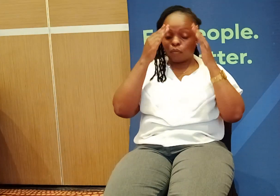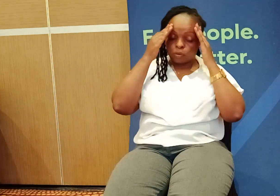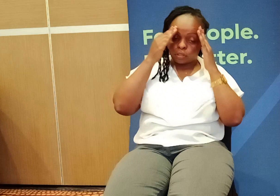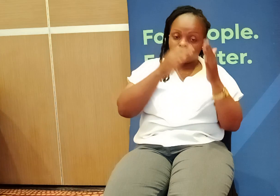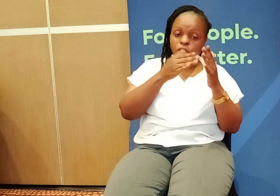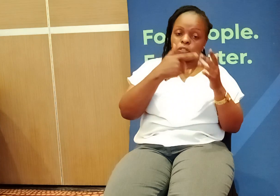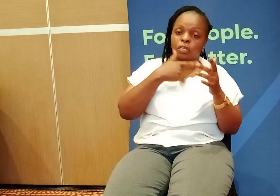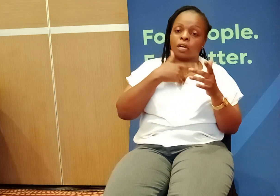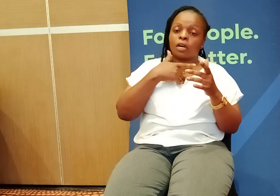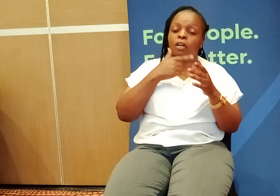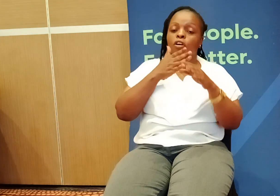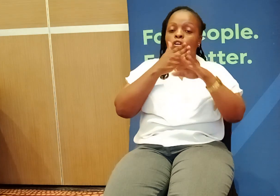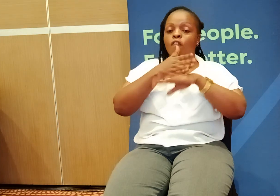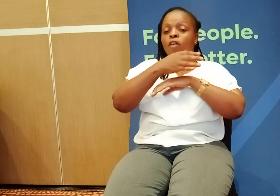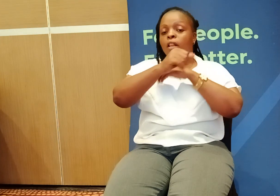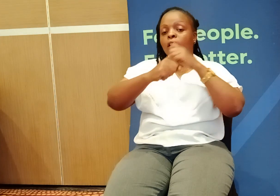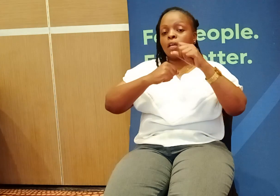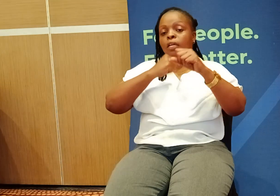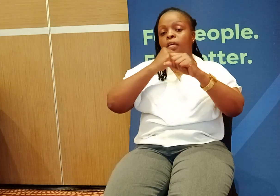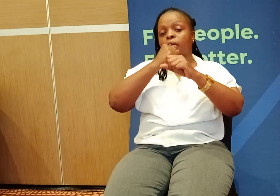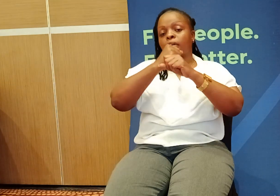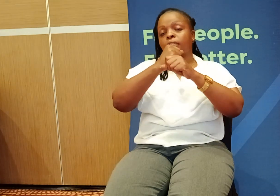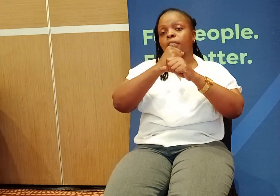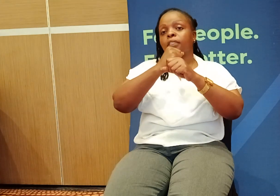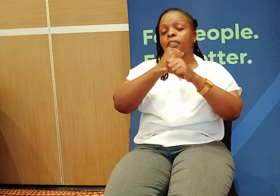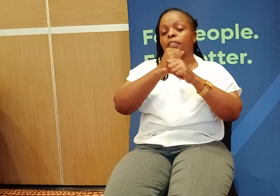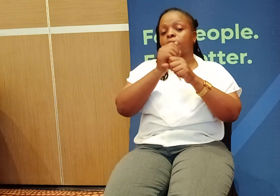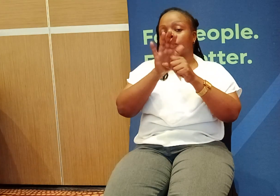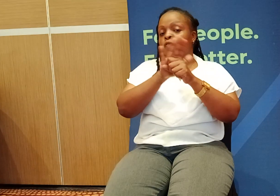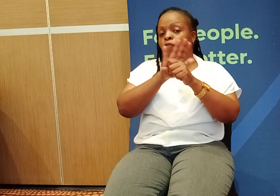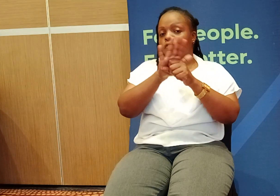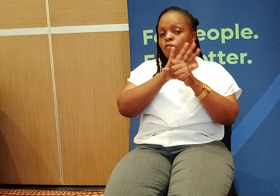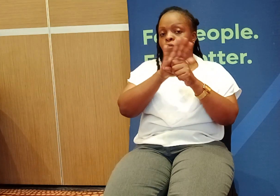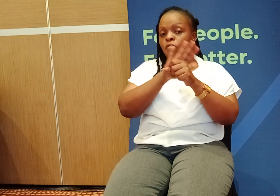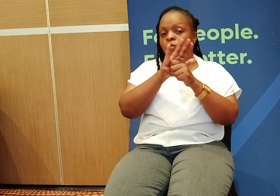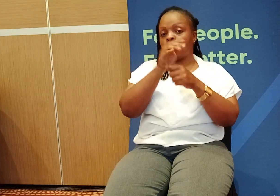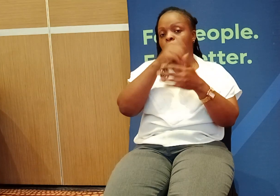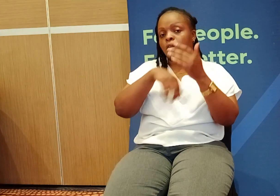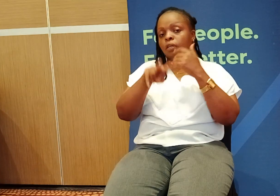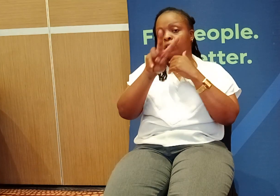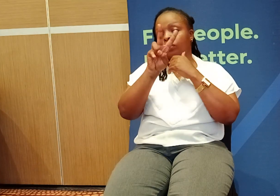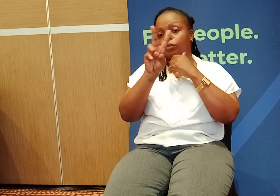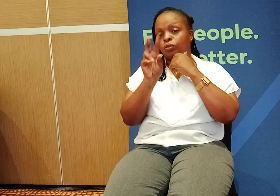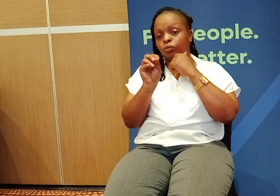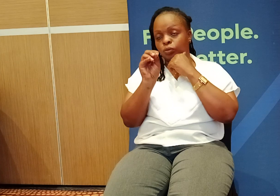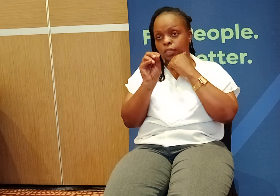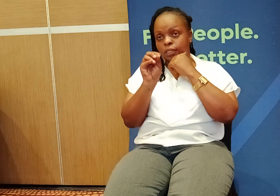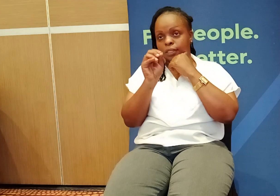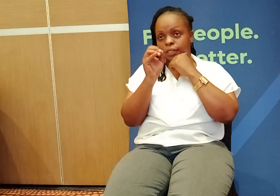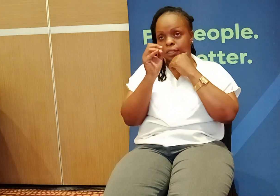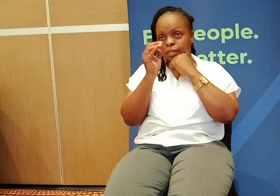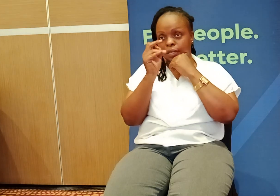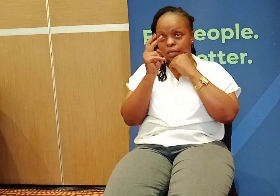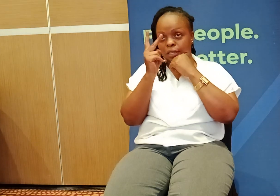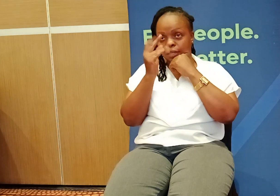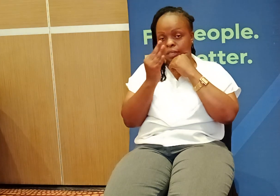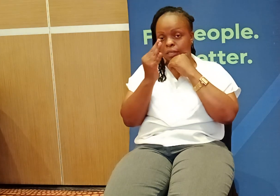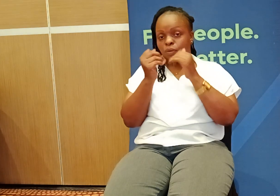has come full circle in 2023. I would say without the regional businesses,